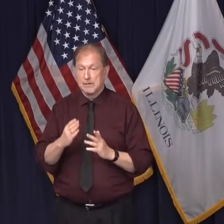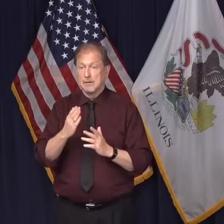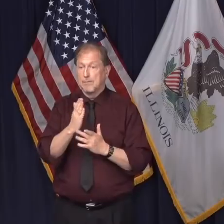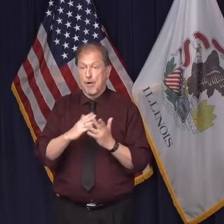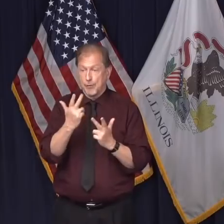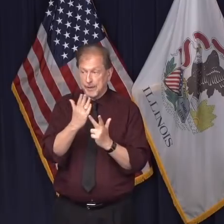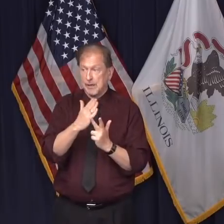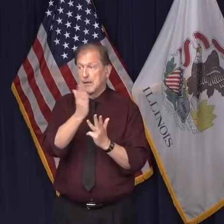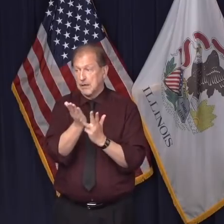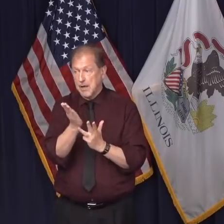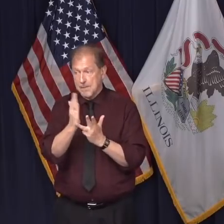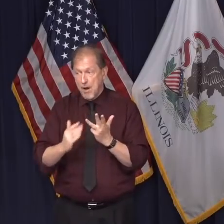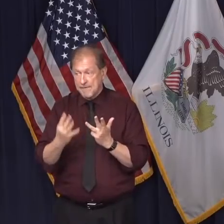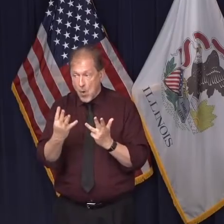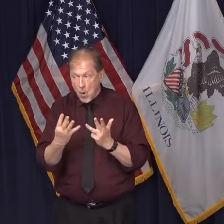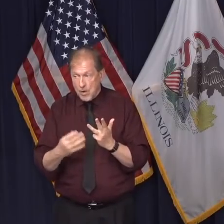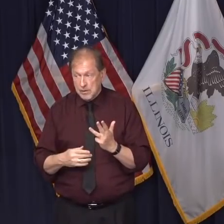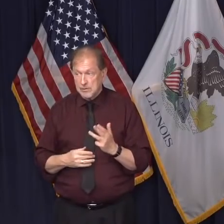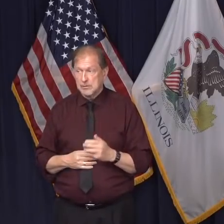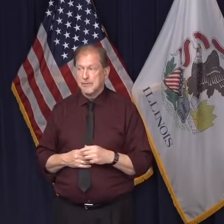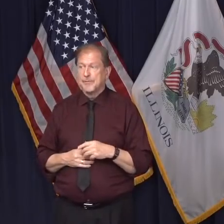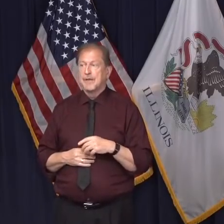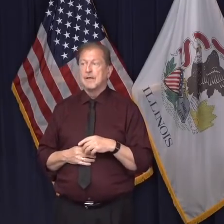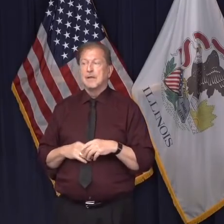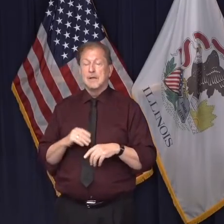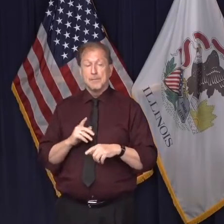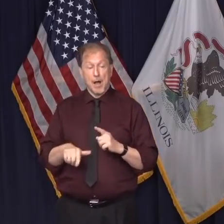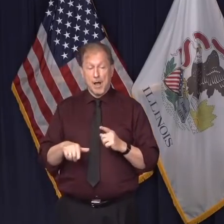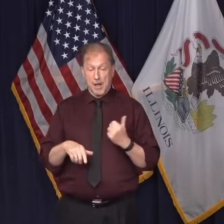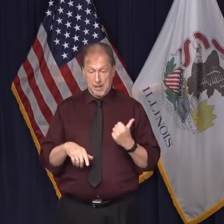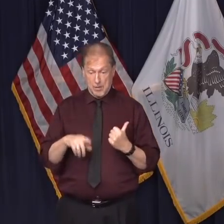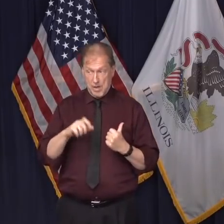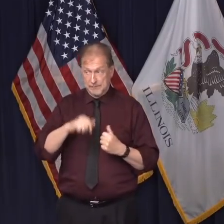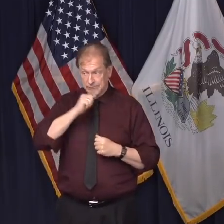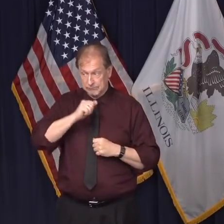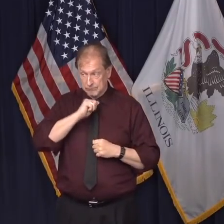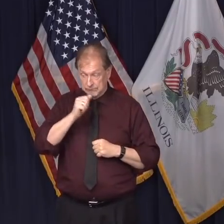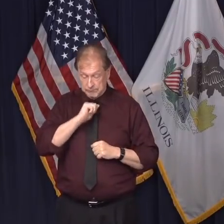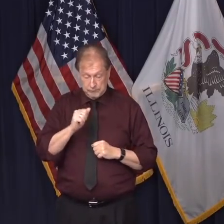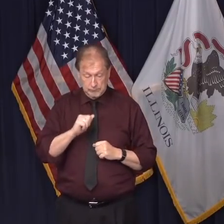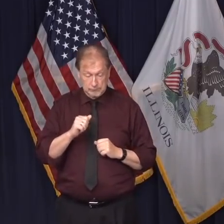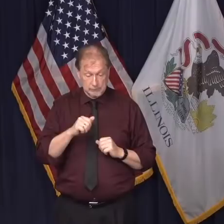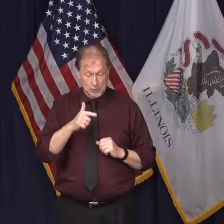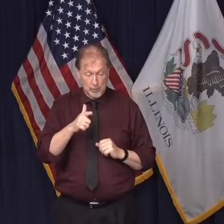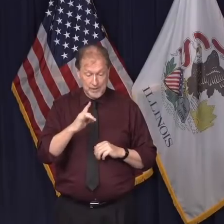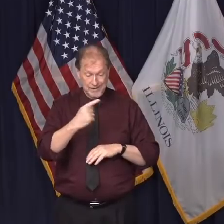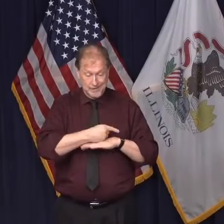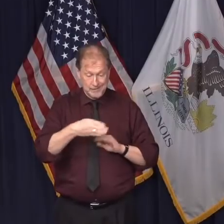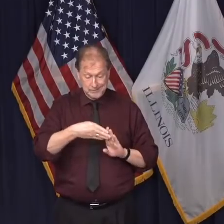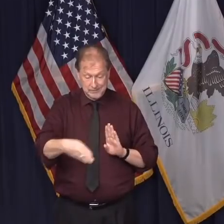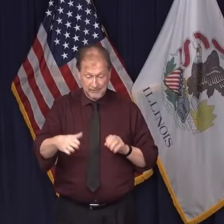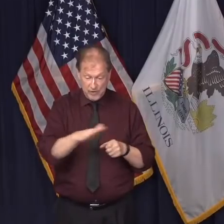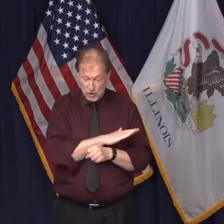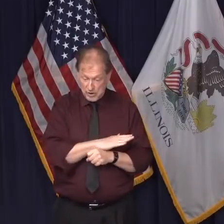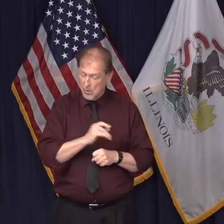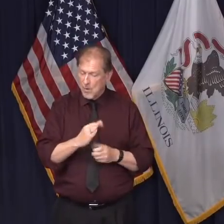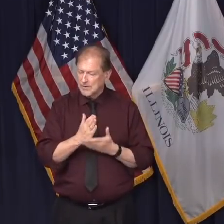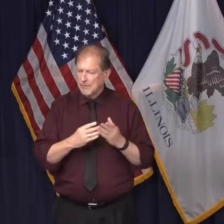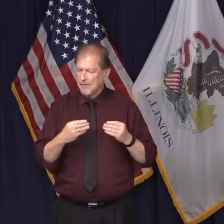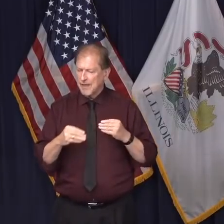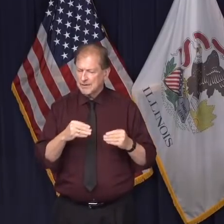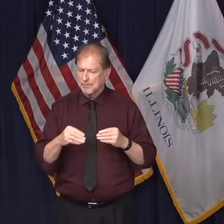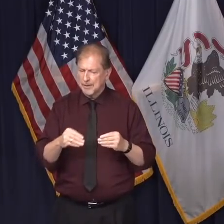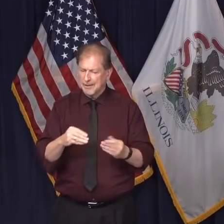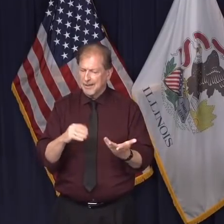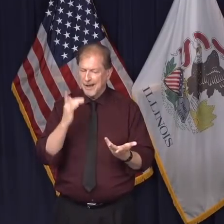that we've set. Could there be restrictions loosened in between that next phase, just as the restaurants and bars you offered up last week? Look, that's